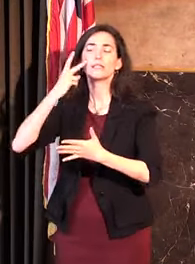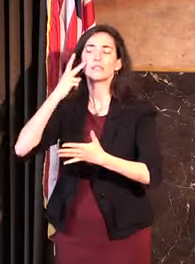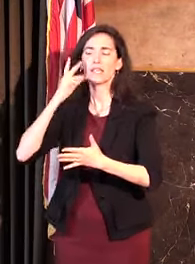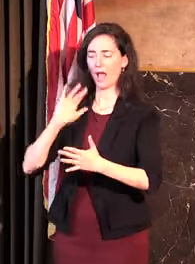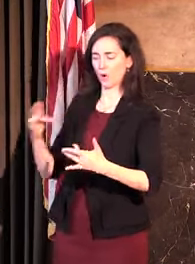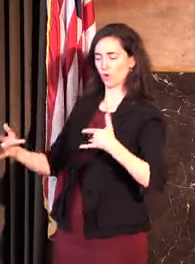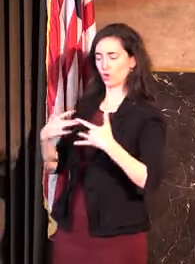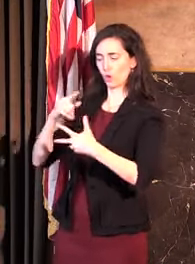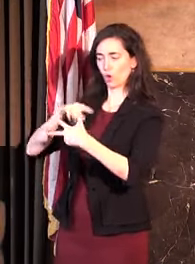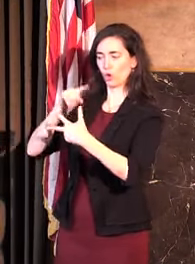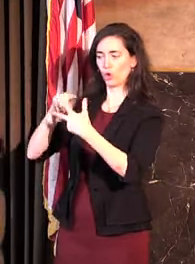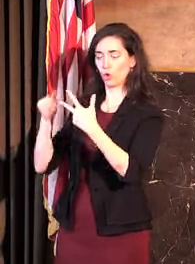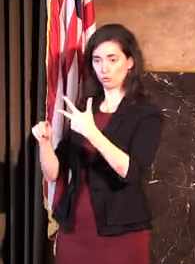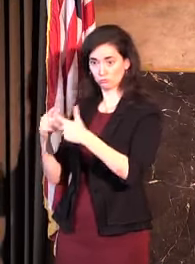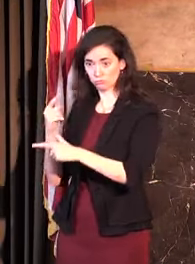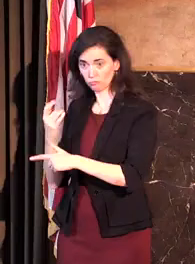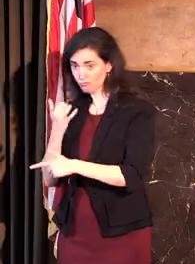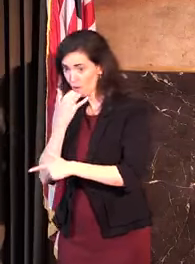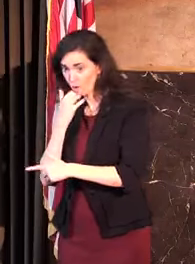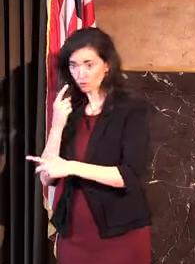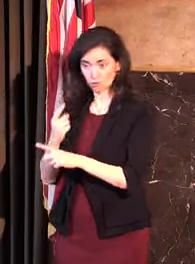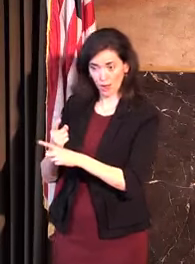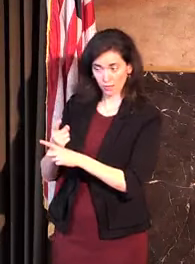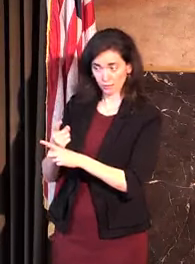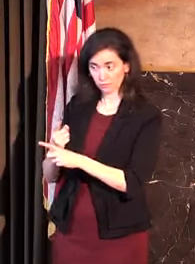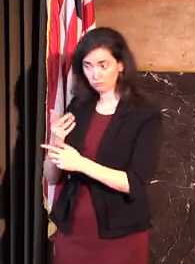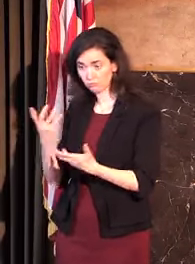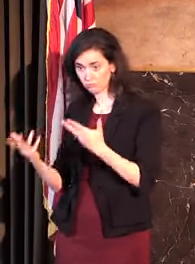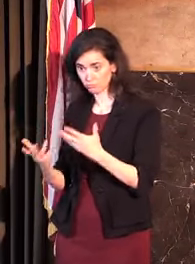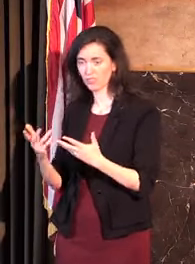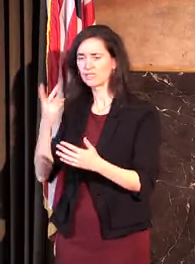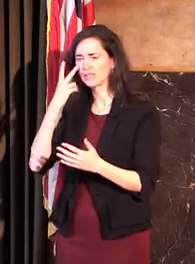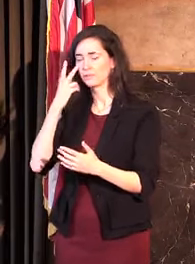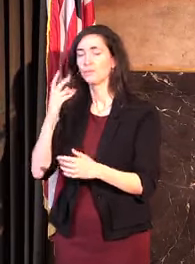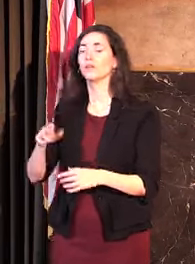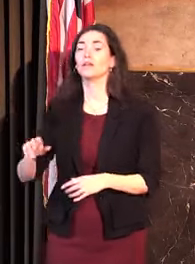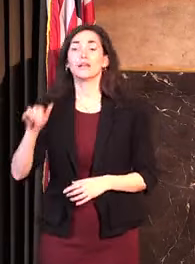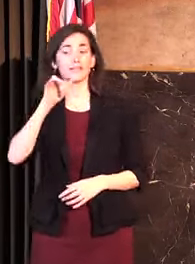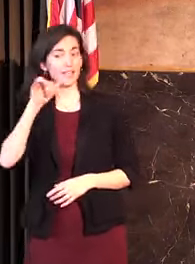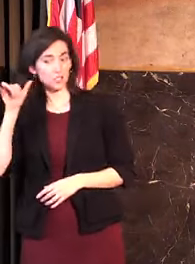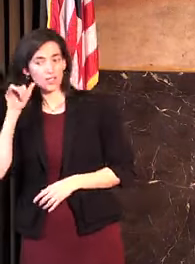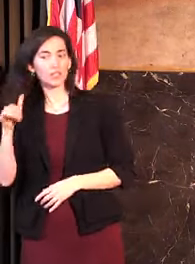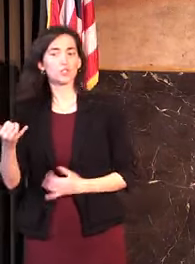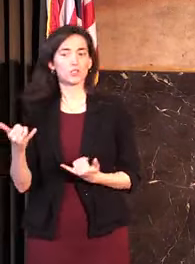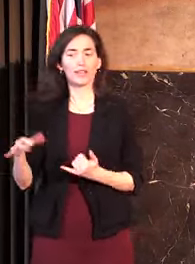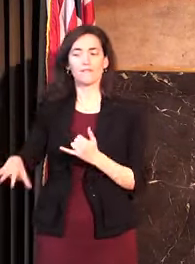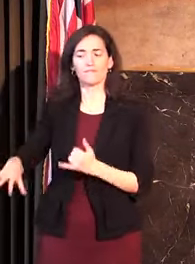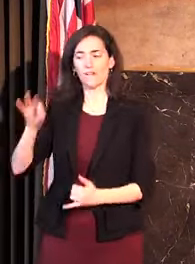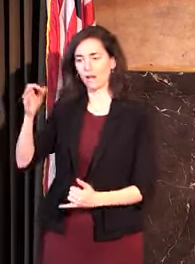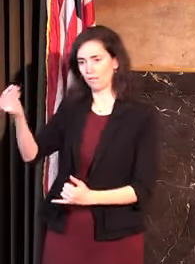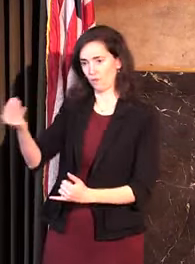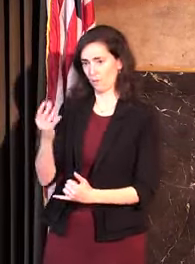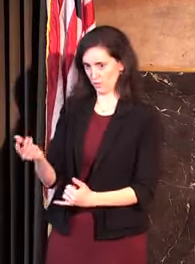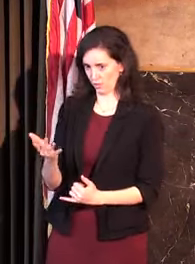more data comes in. One piece of data came in yesterday and today, and it's a